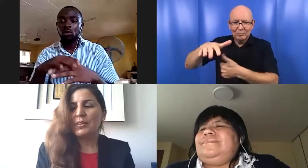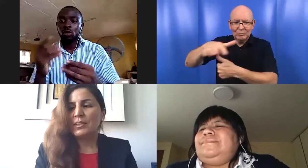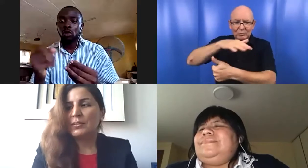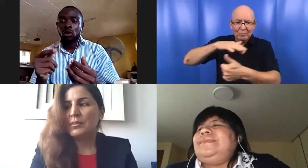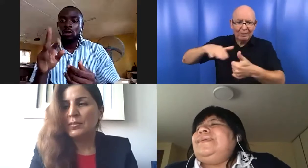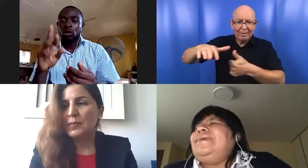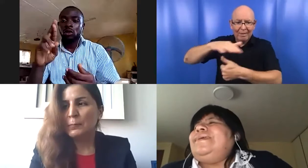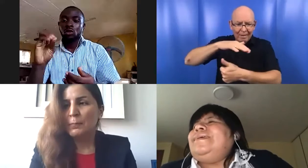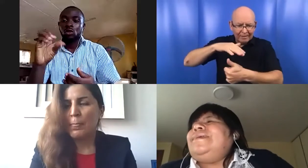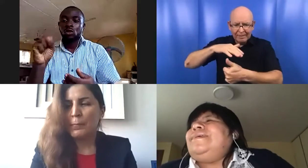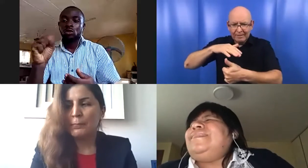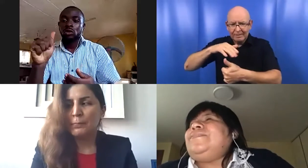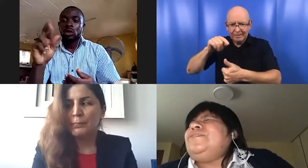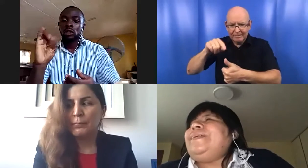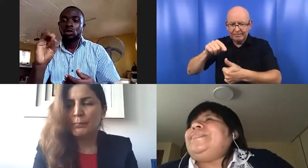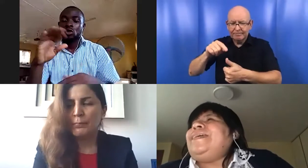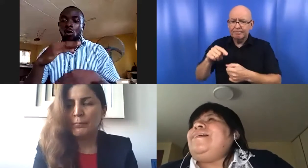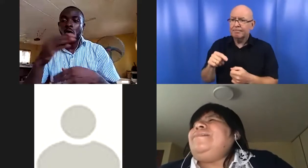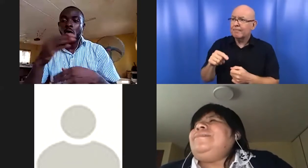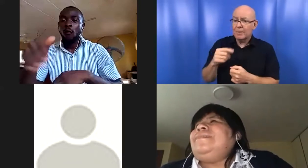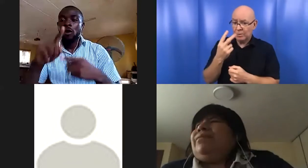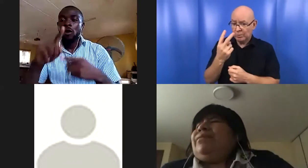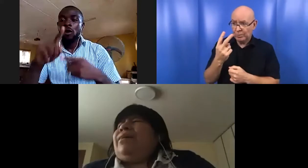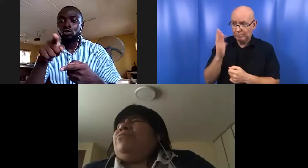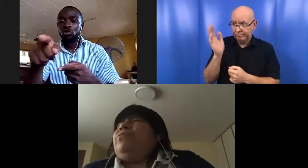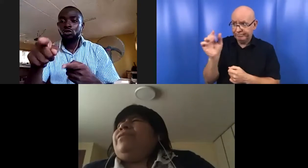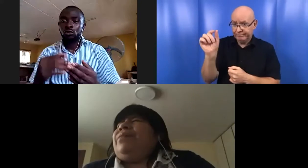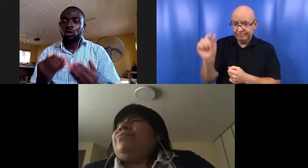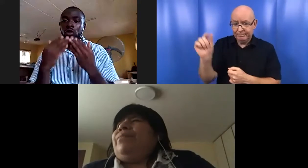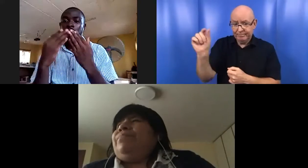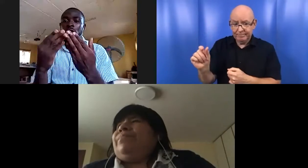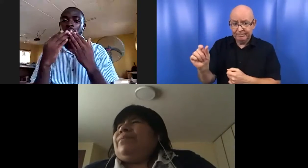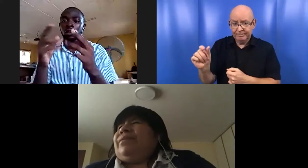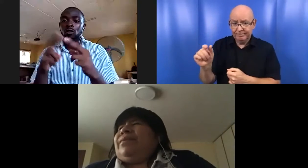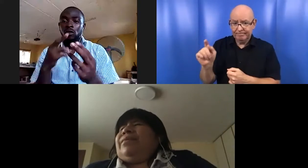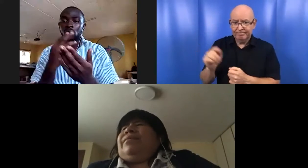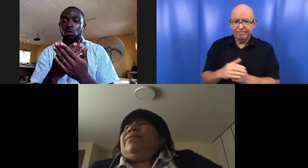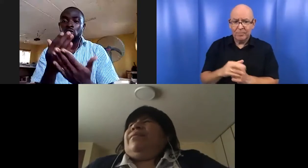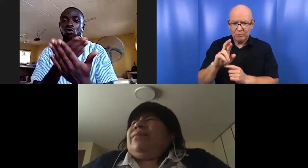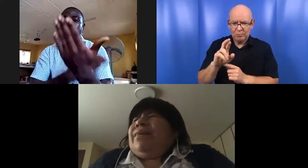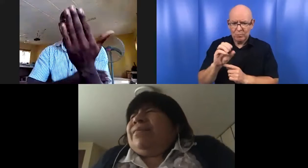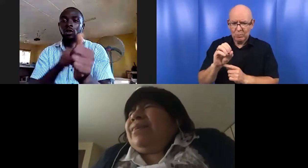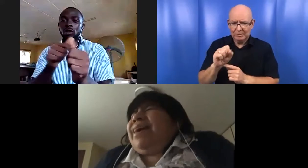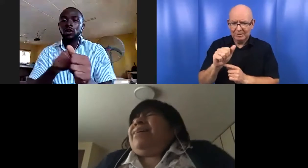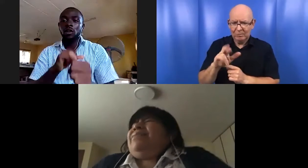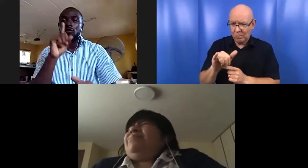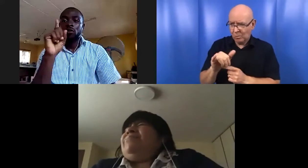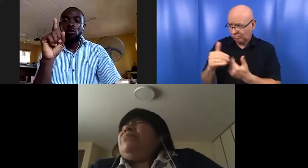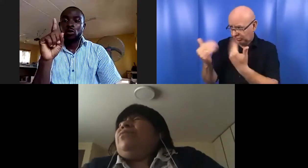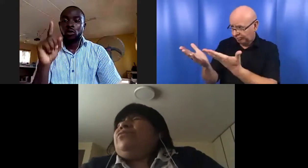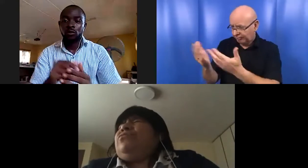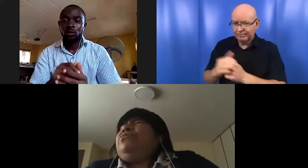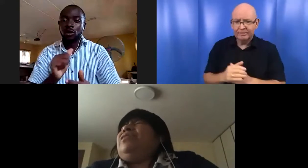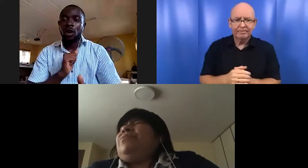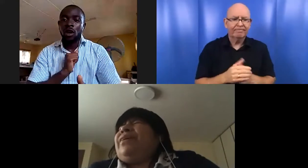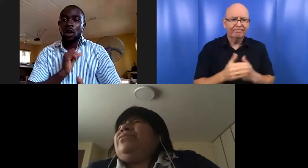yours. Thank you so much, Elham, and good morning, everyone. And I am